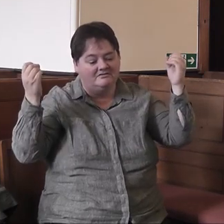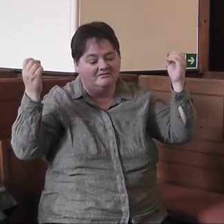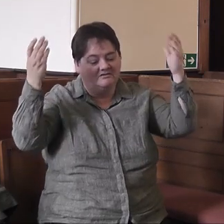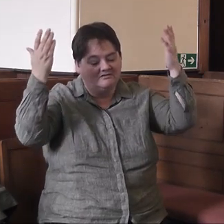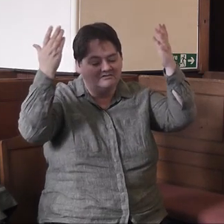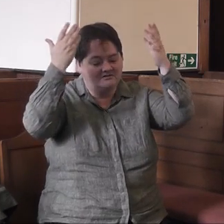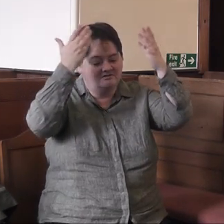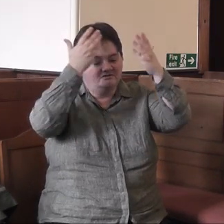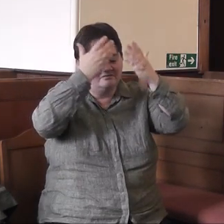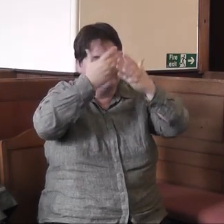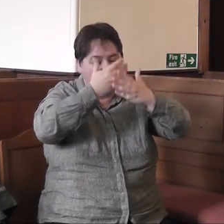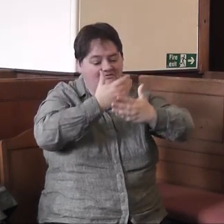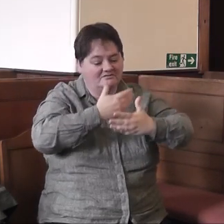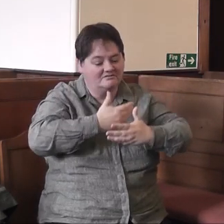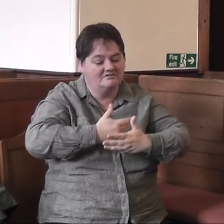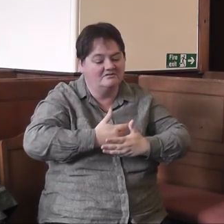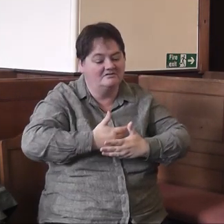da, da, da,